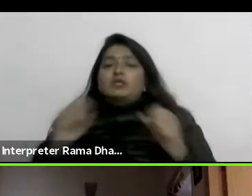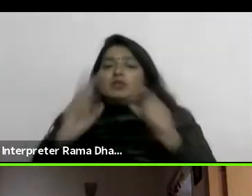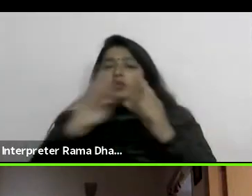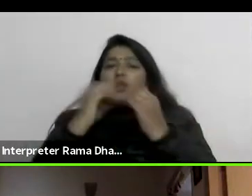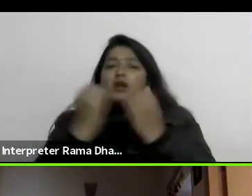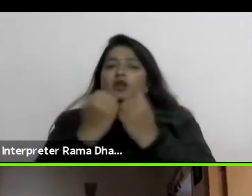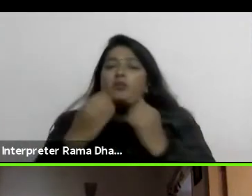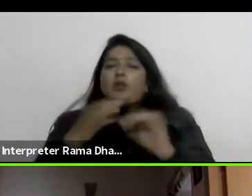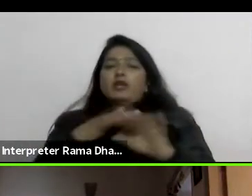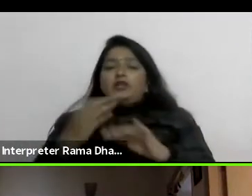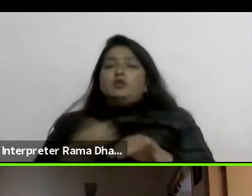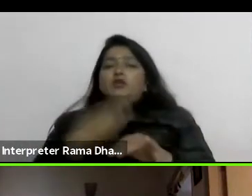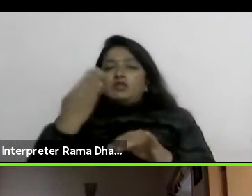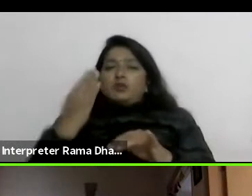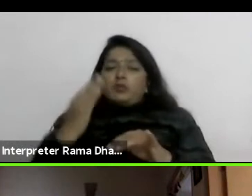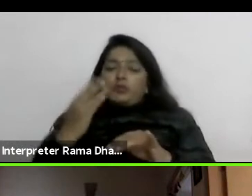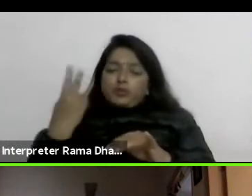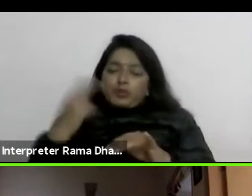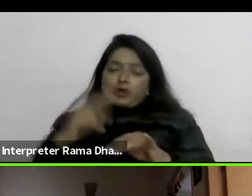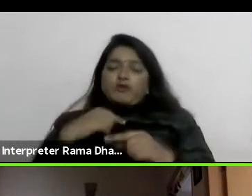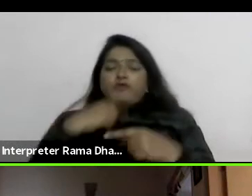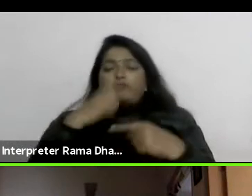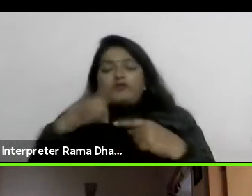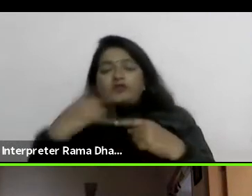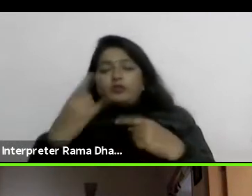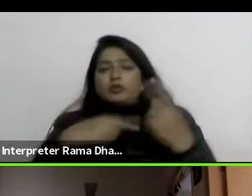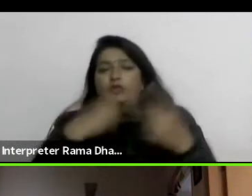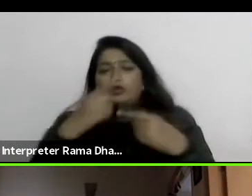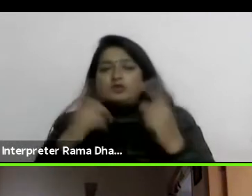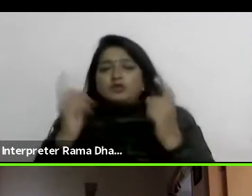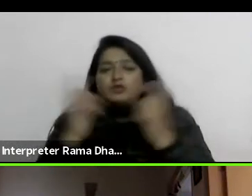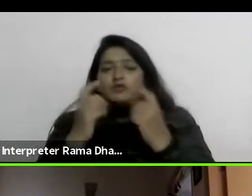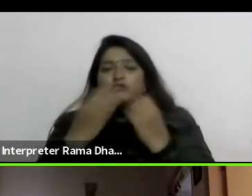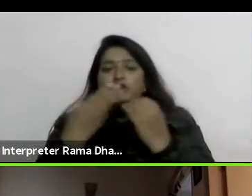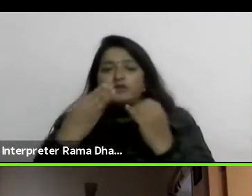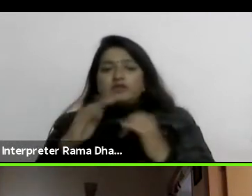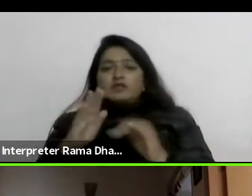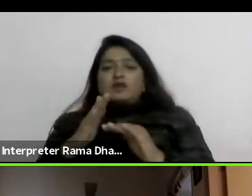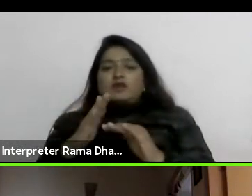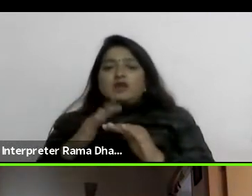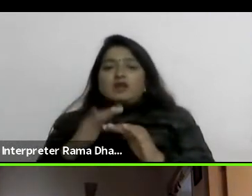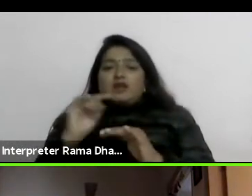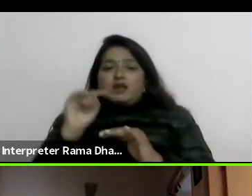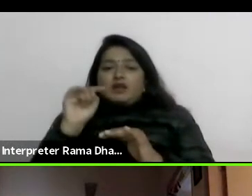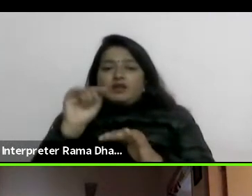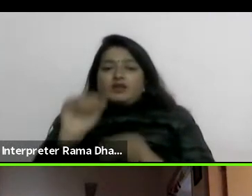this discussion continuing. And thanks very much to Ira for